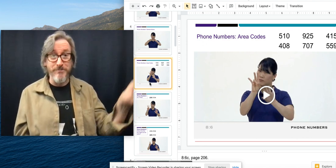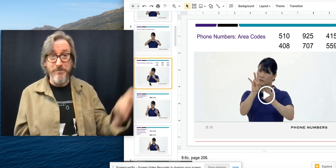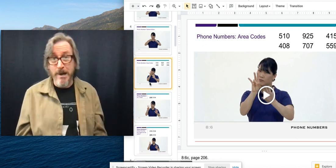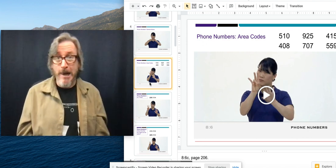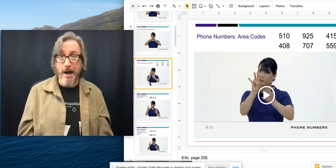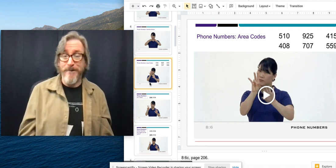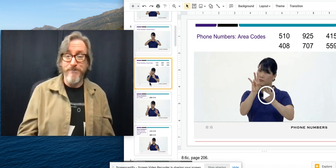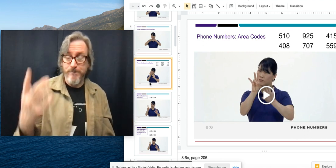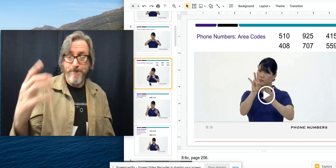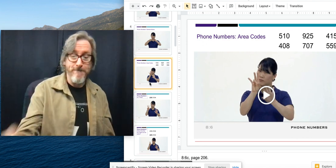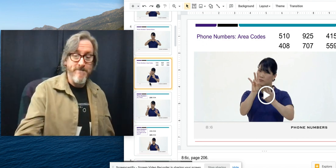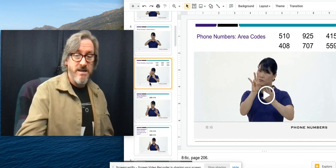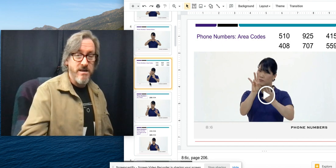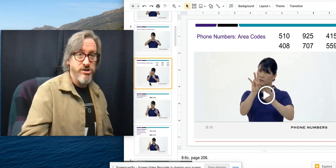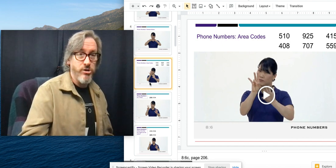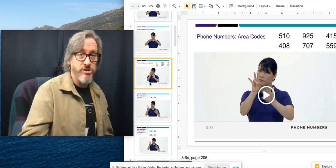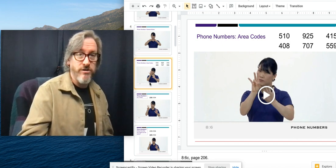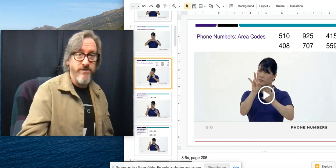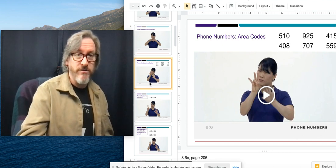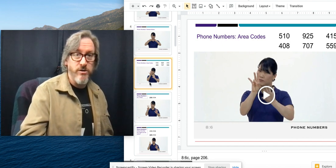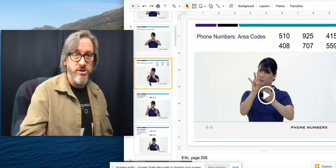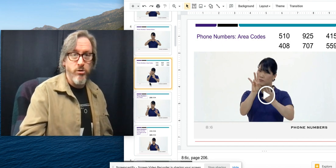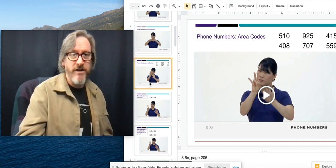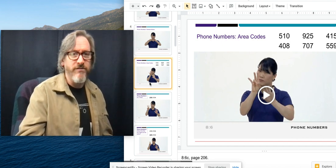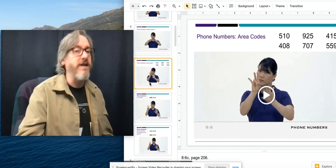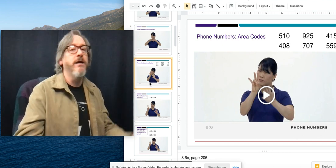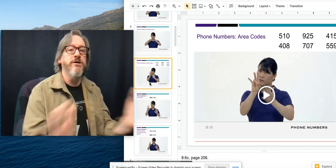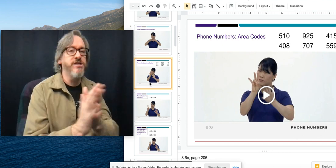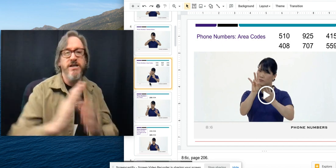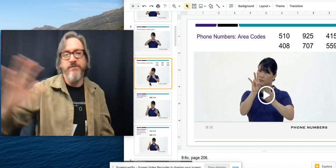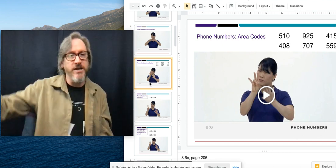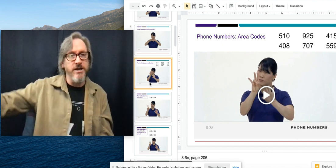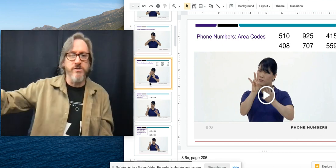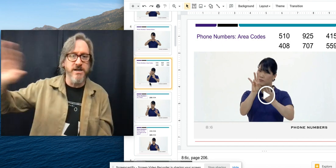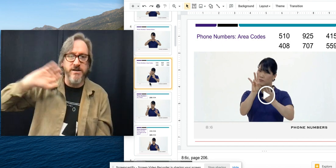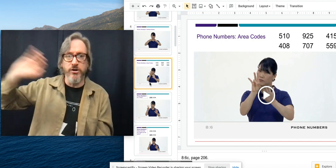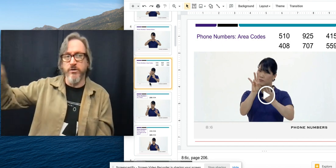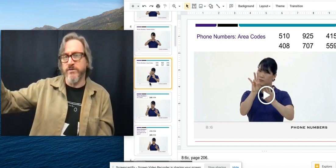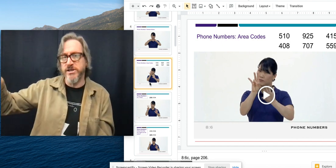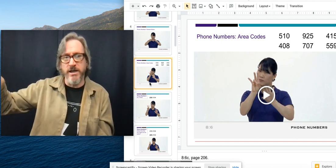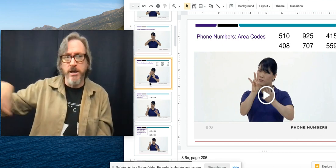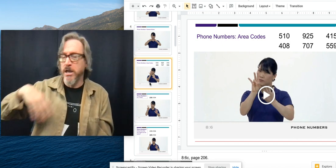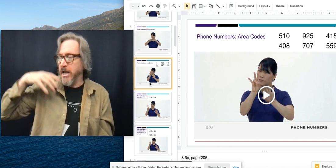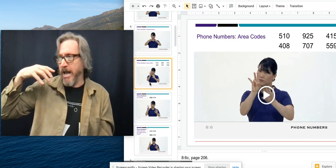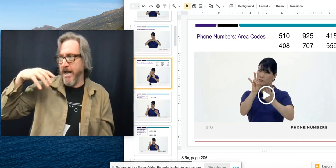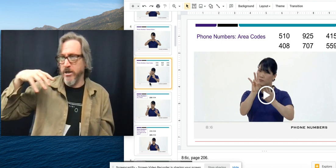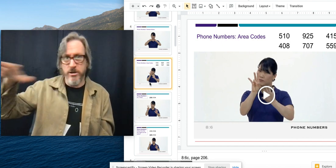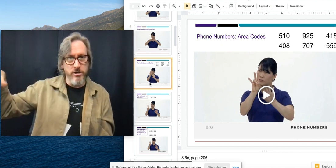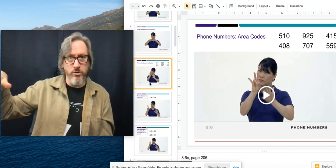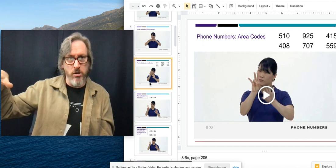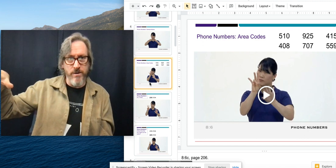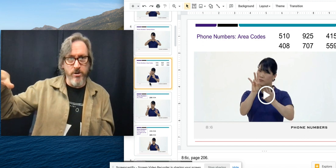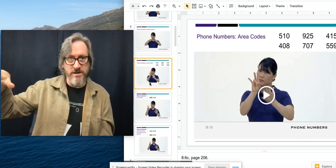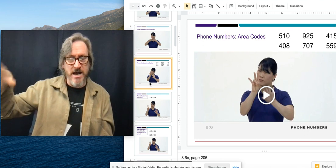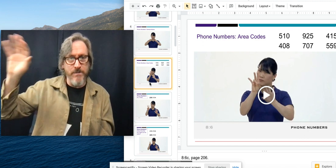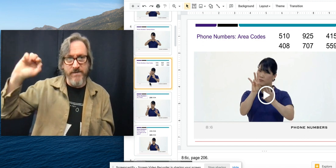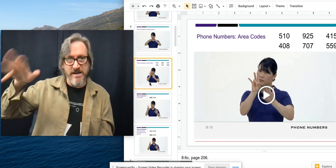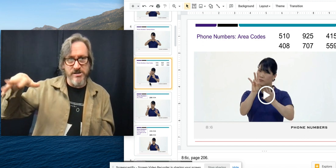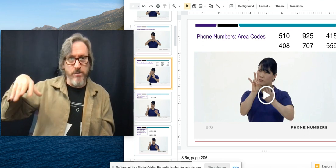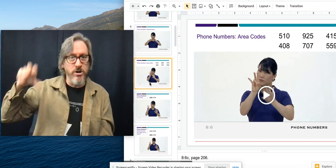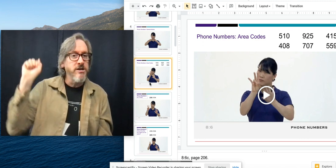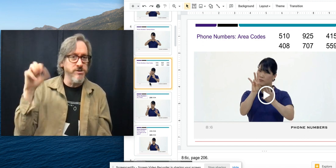living in? So start to figure out those, or if like your significant others at a different university and you call them all the